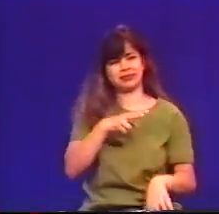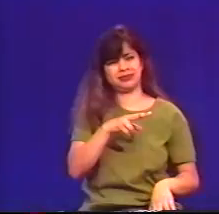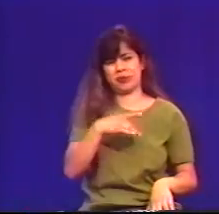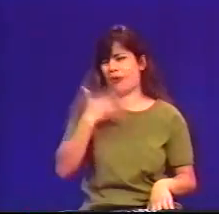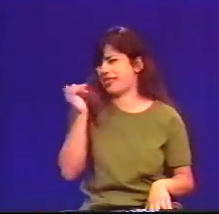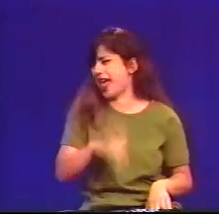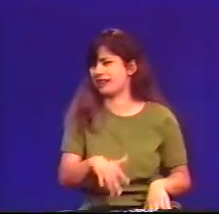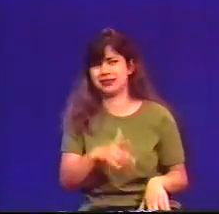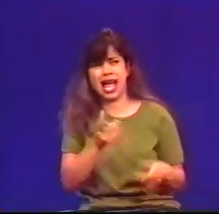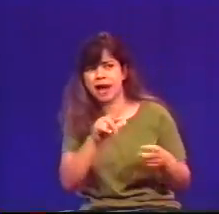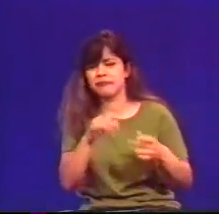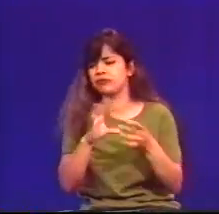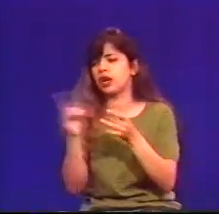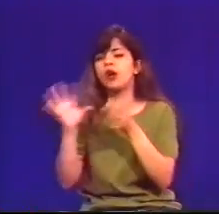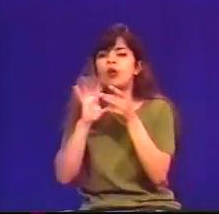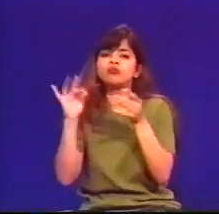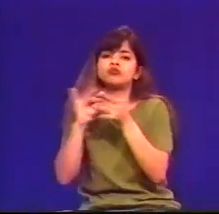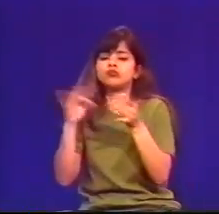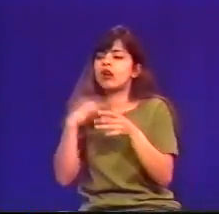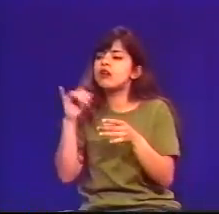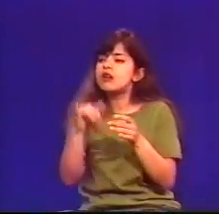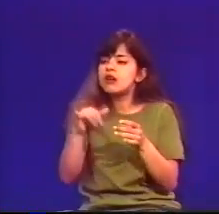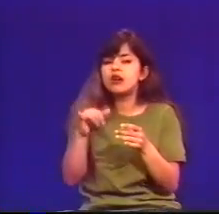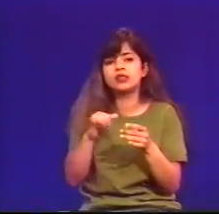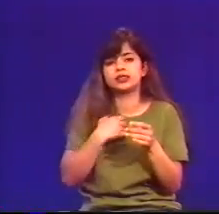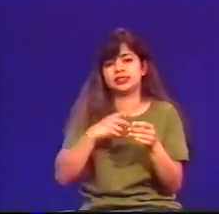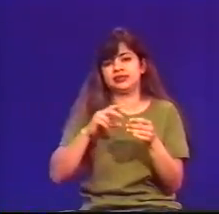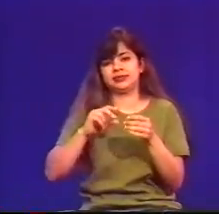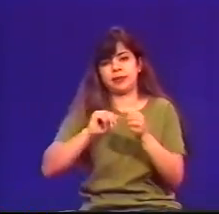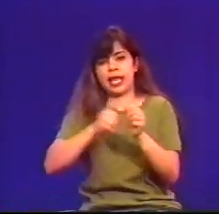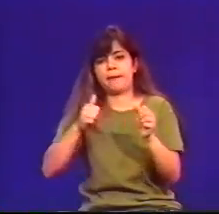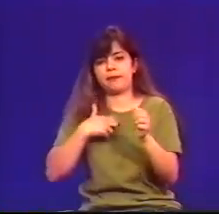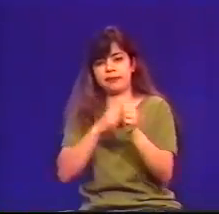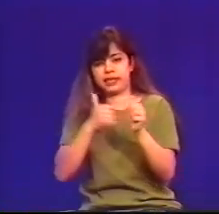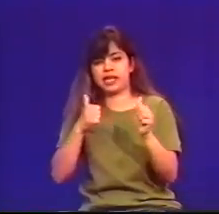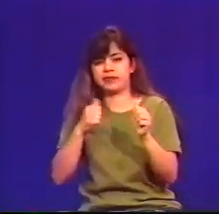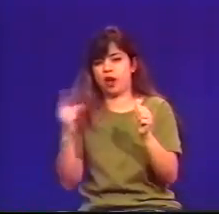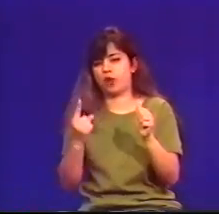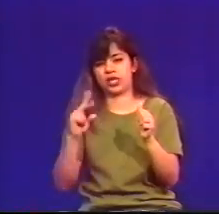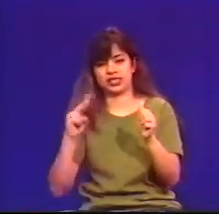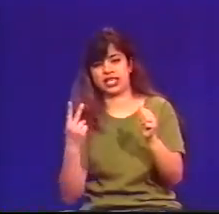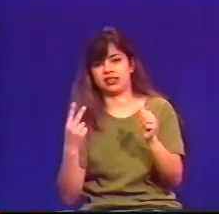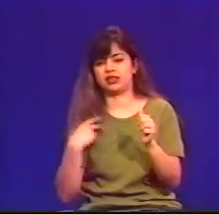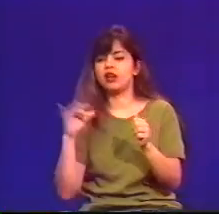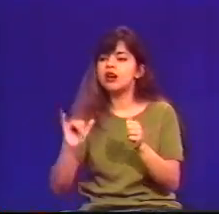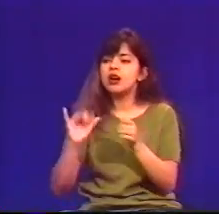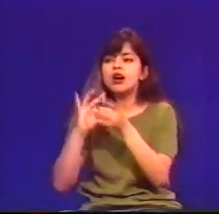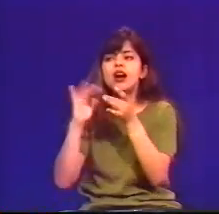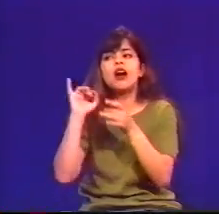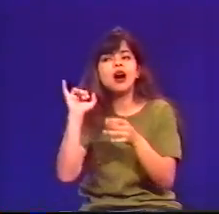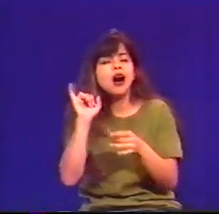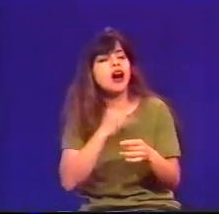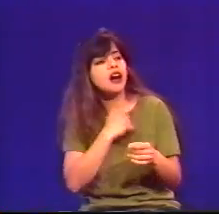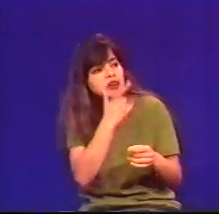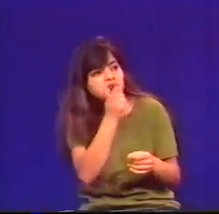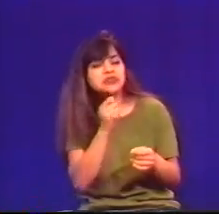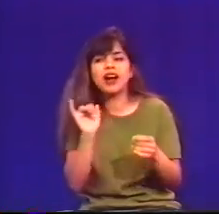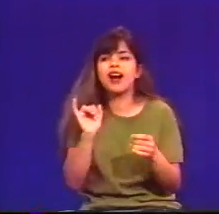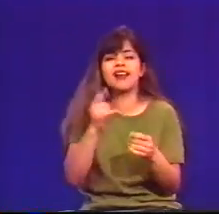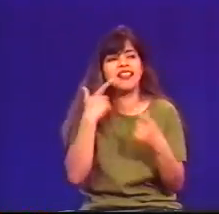So anytime I wanted to watch a TV program or some kind of entertainment or a show of some kind, my family would try and interpret for me. They would